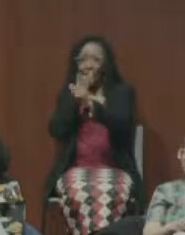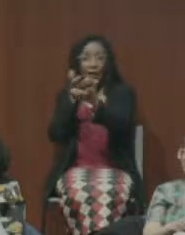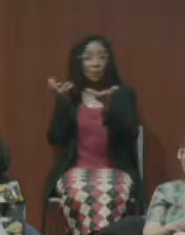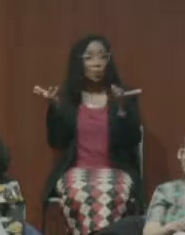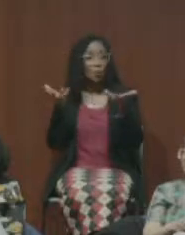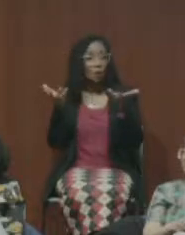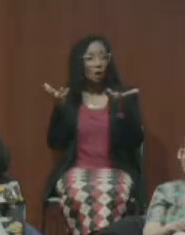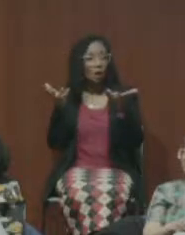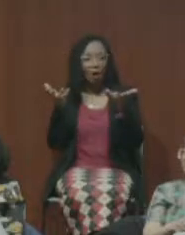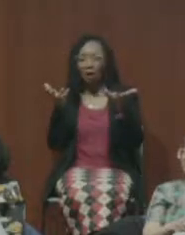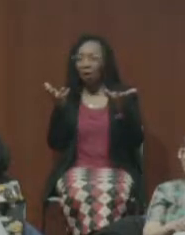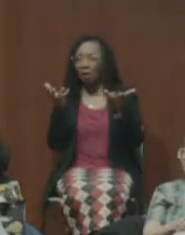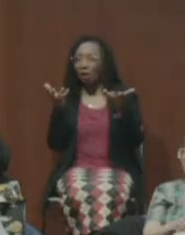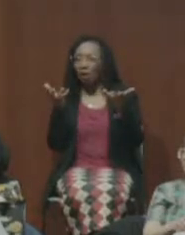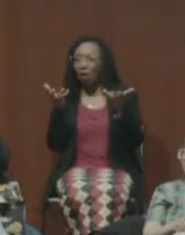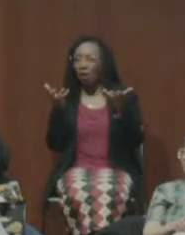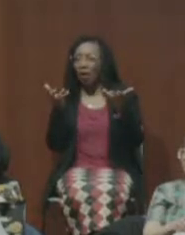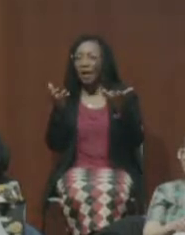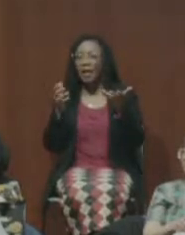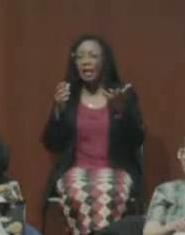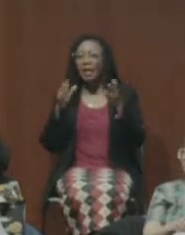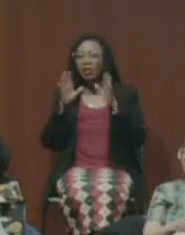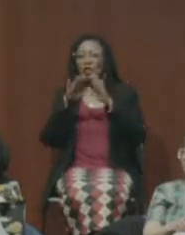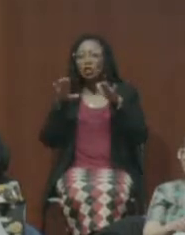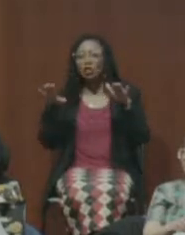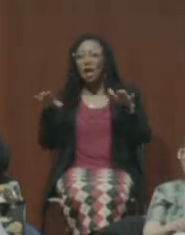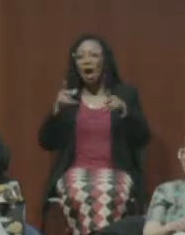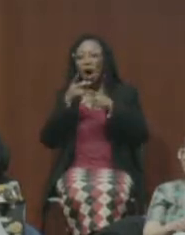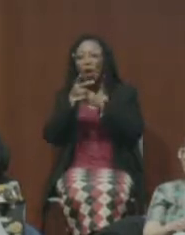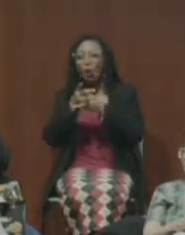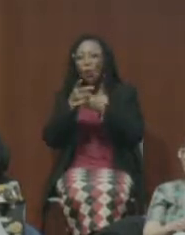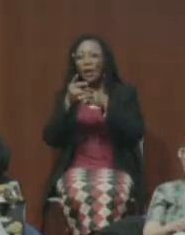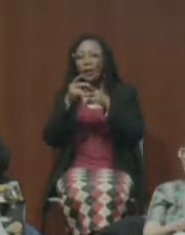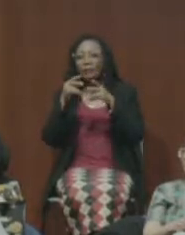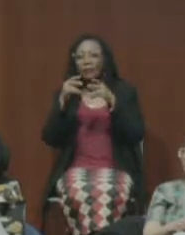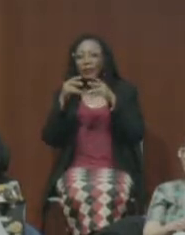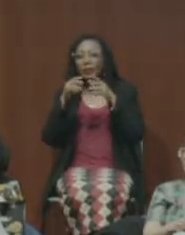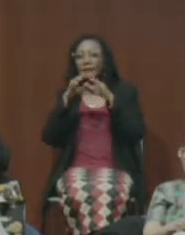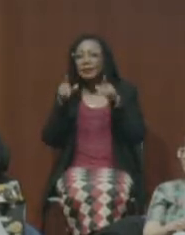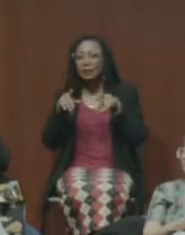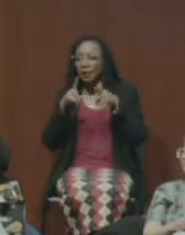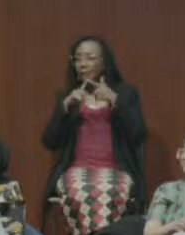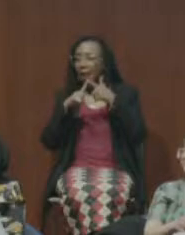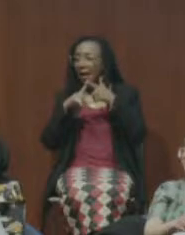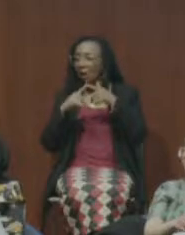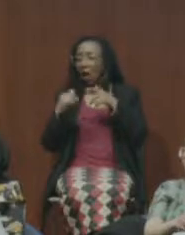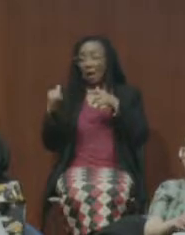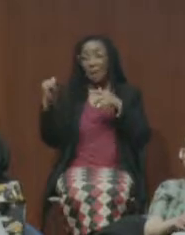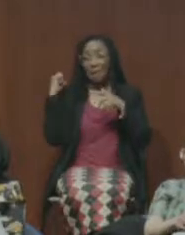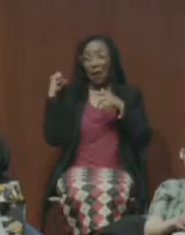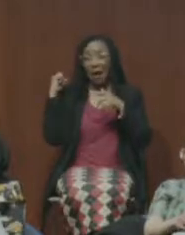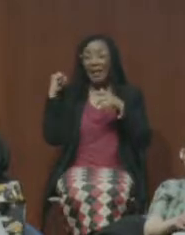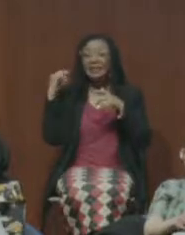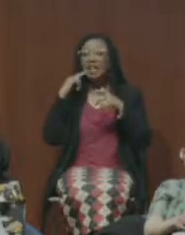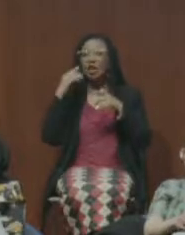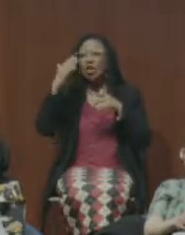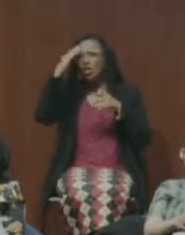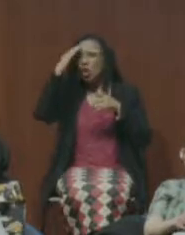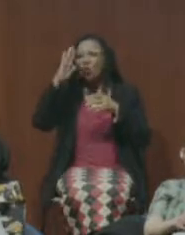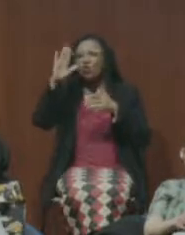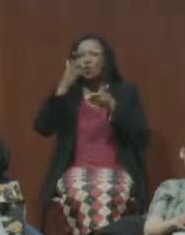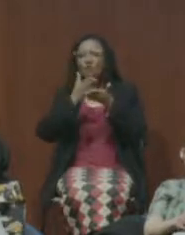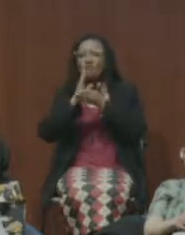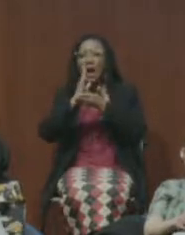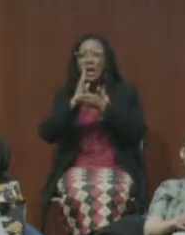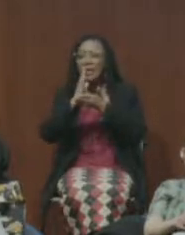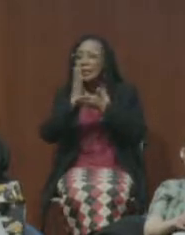the quote unquote child welfare system that I call family policing. And my shirt today says, know your rights, because some